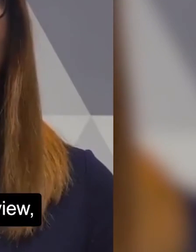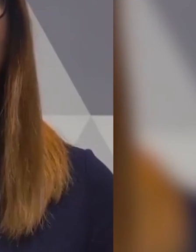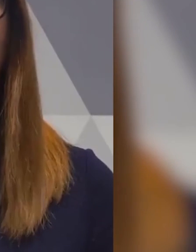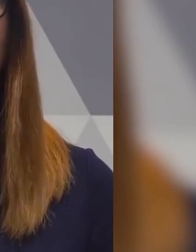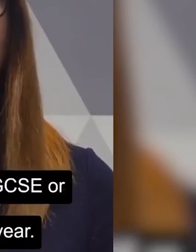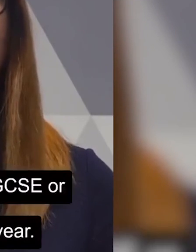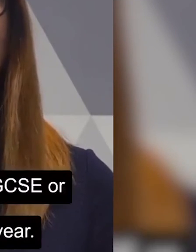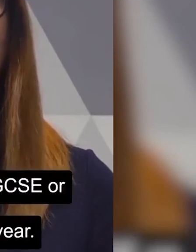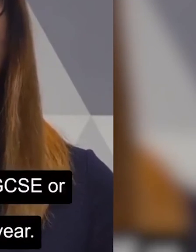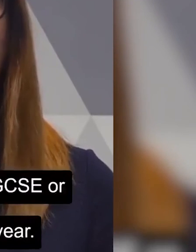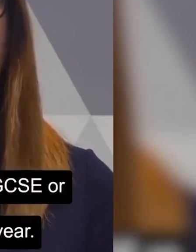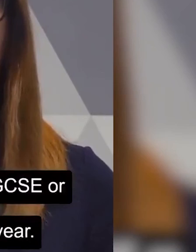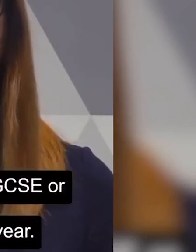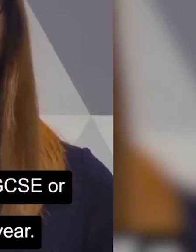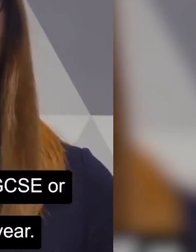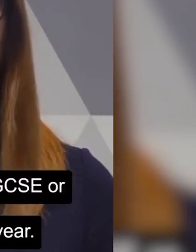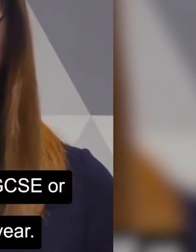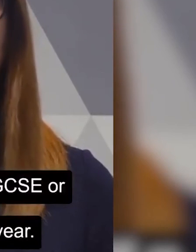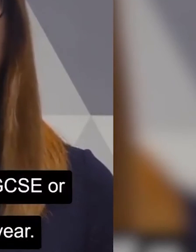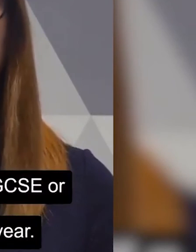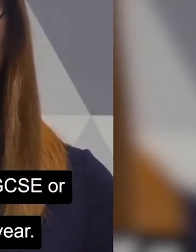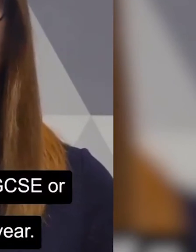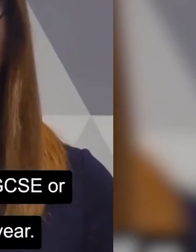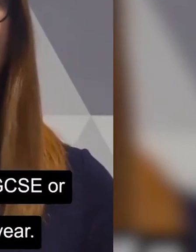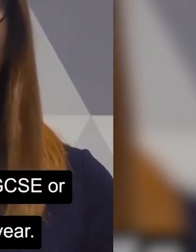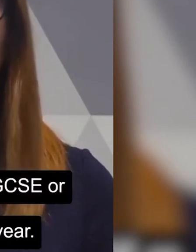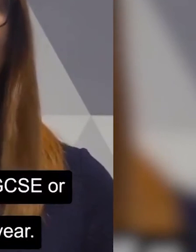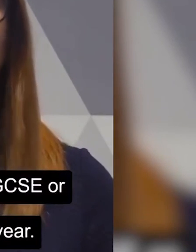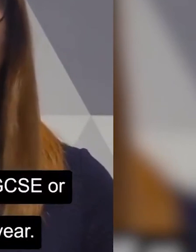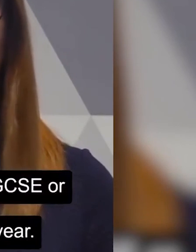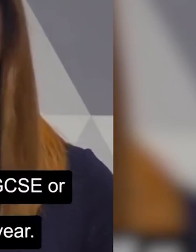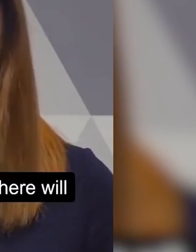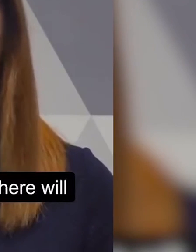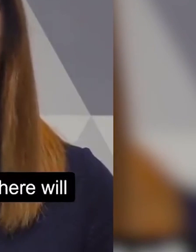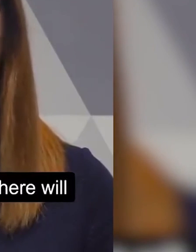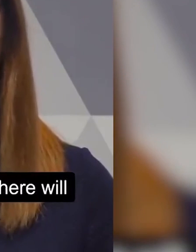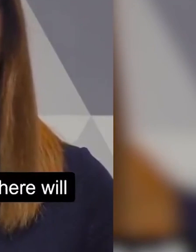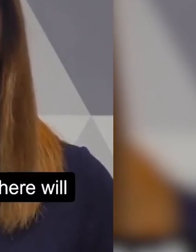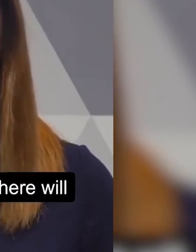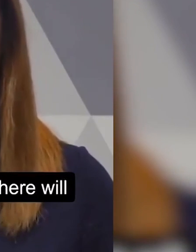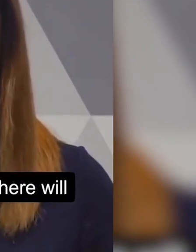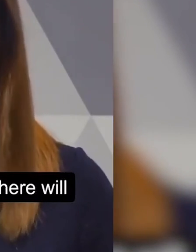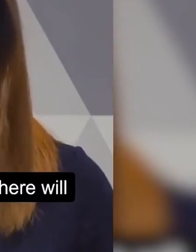to ensure educational environments are as safe as possible. Sam Cook, Local TV.